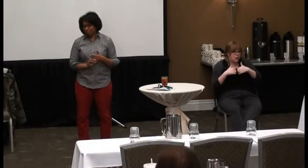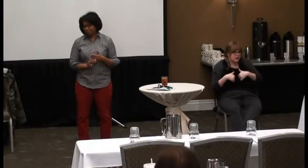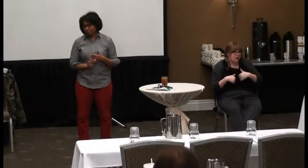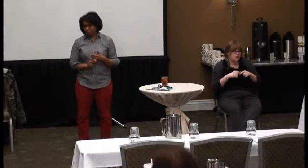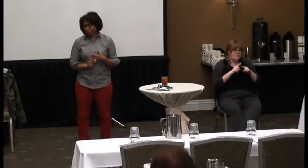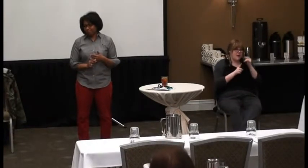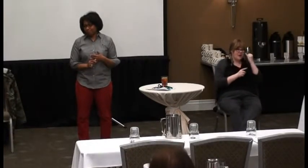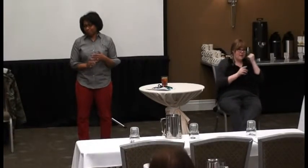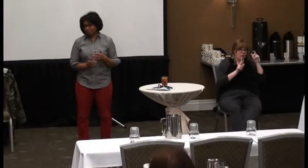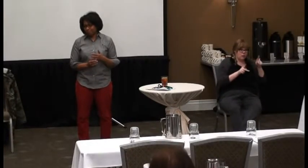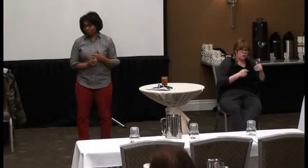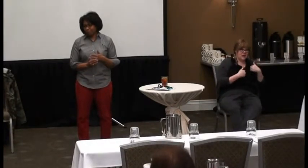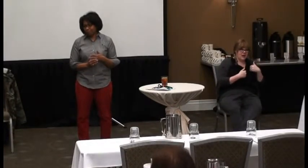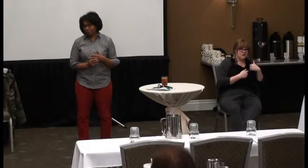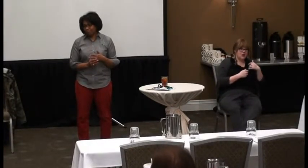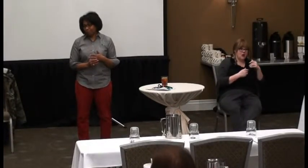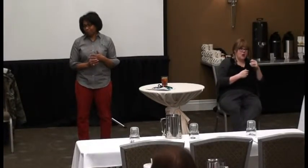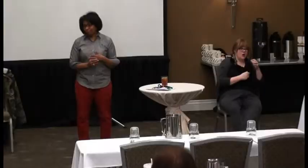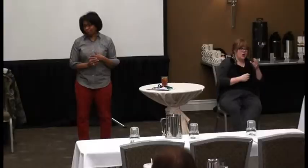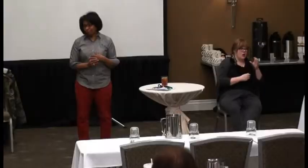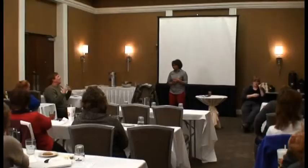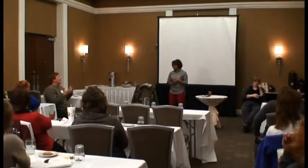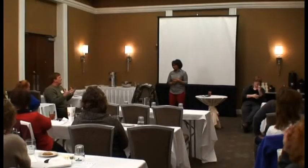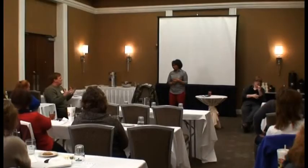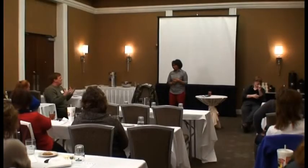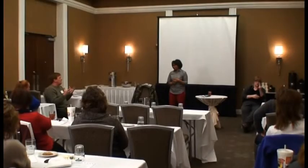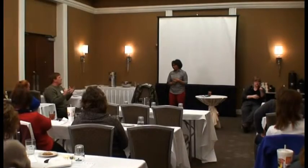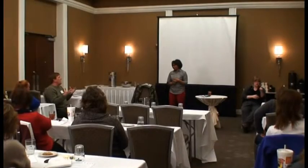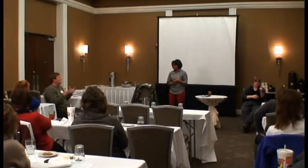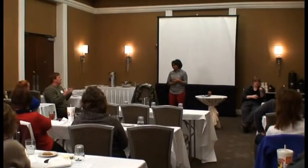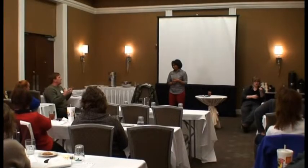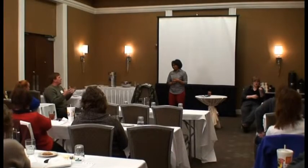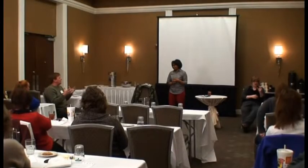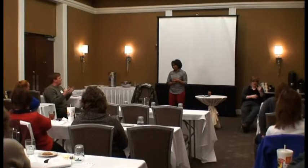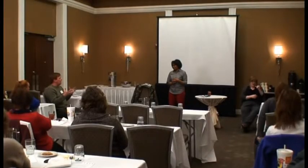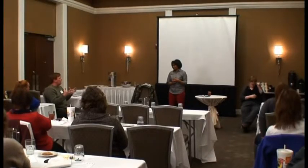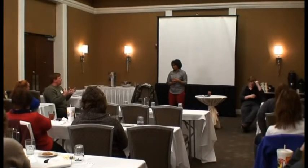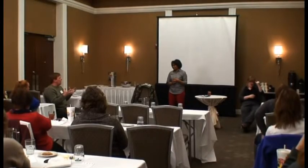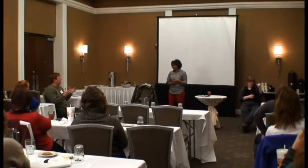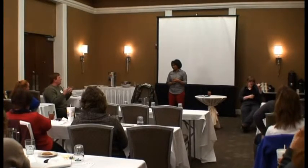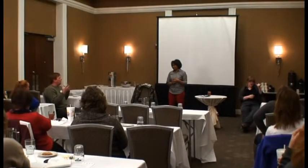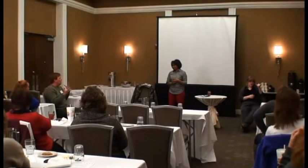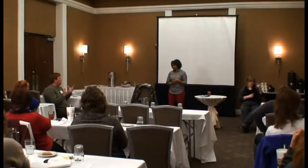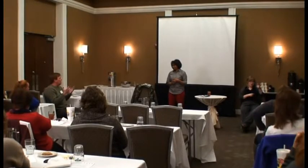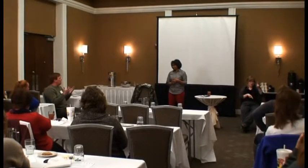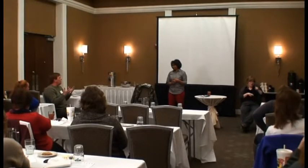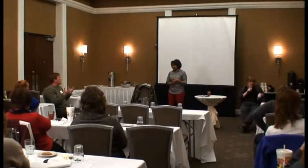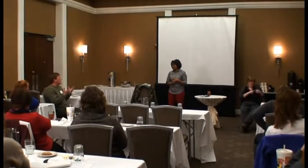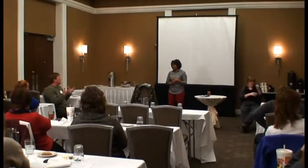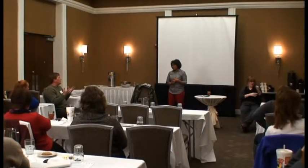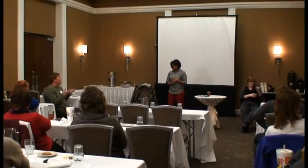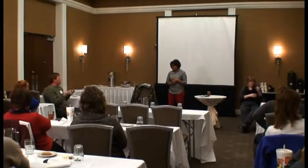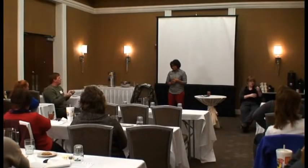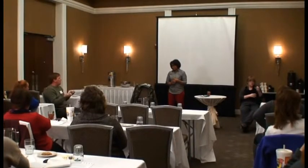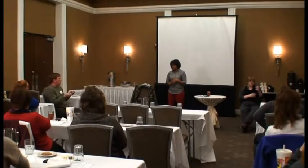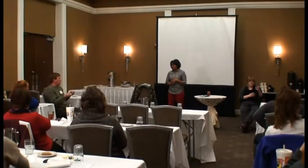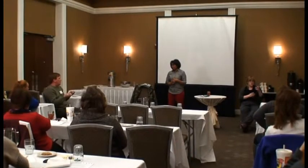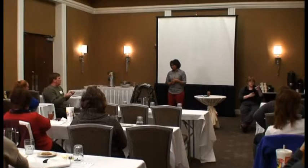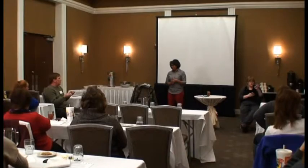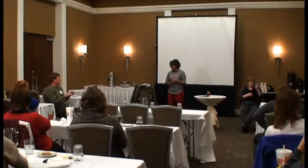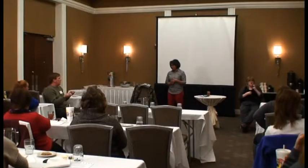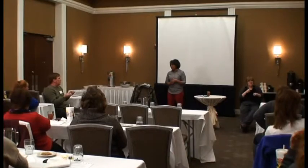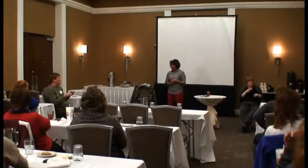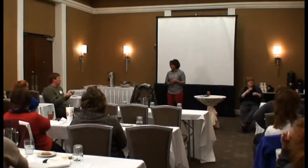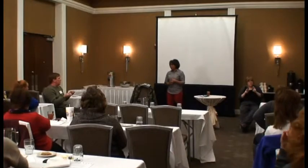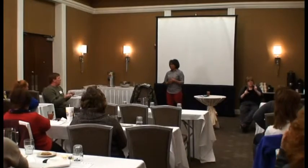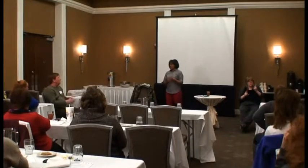with oppositional defiant disorder, the idea that they can't not be oppositional, it's hard to understand why can't they just quit it.